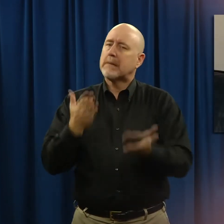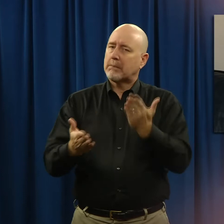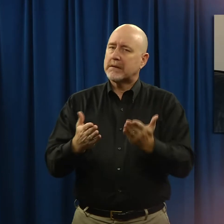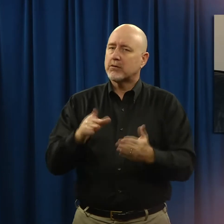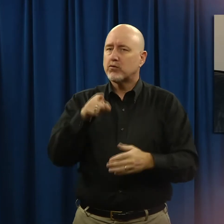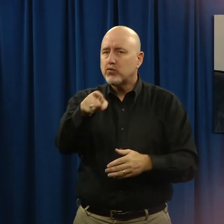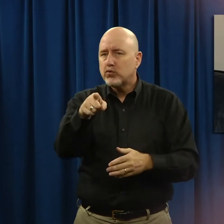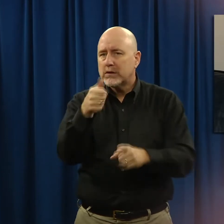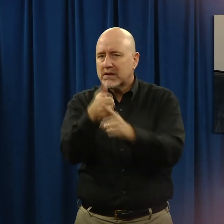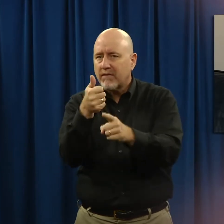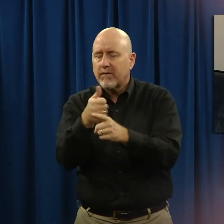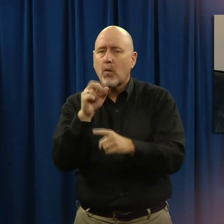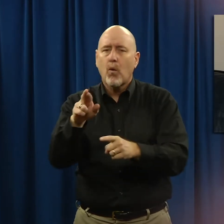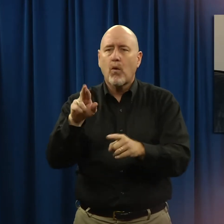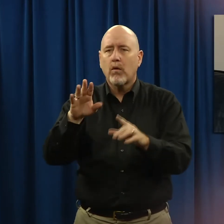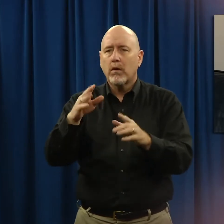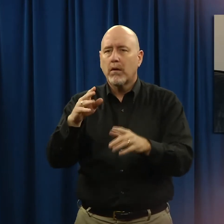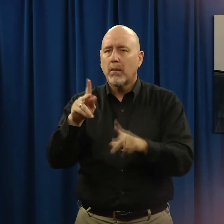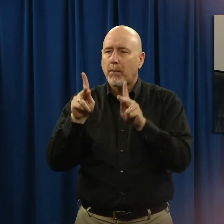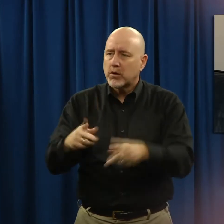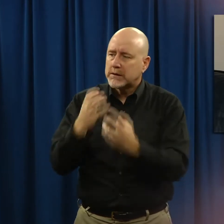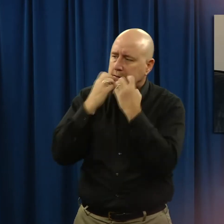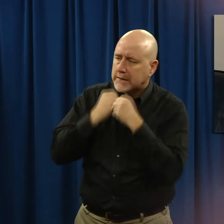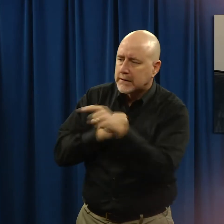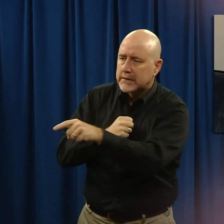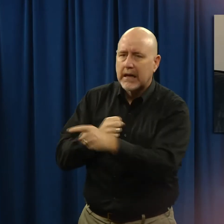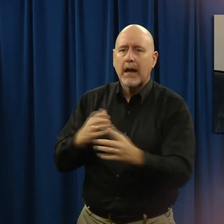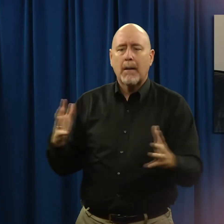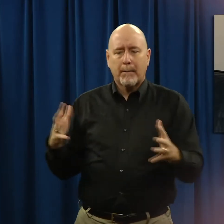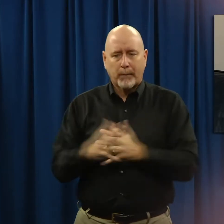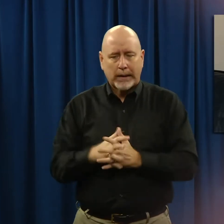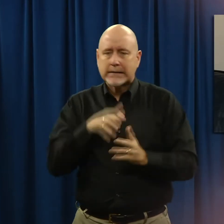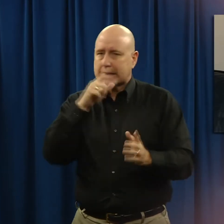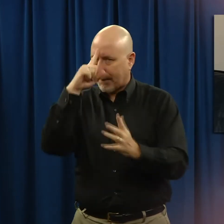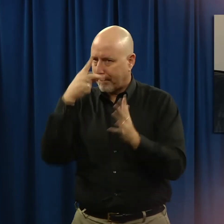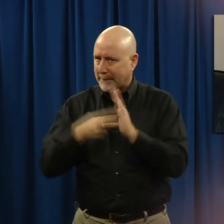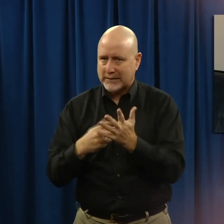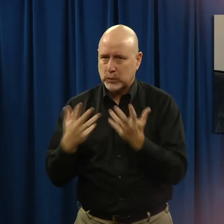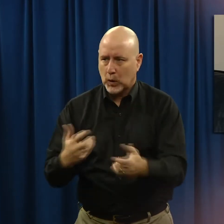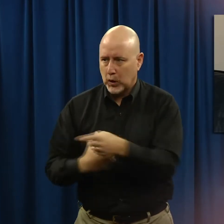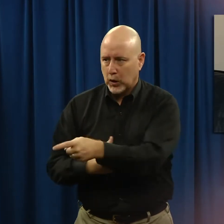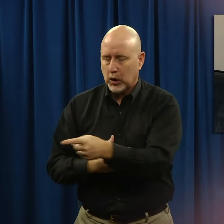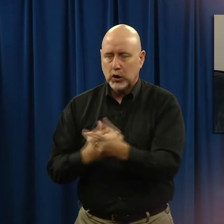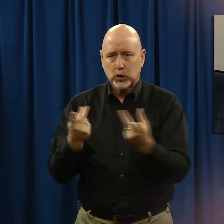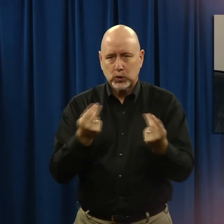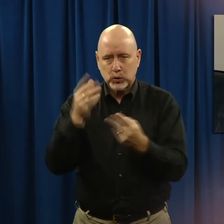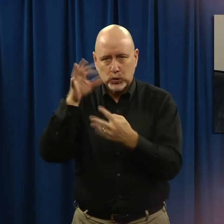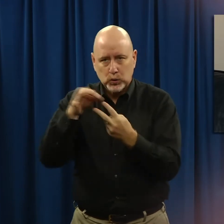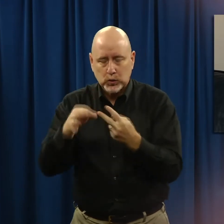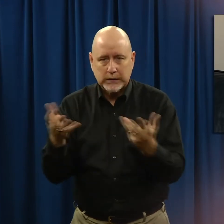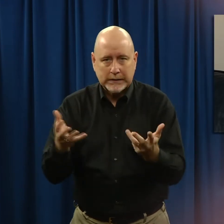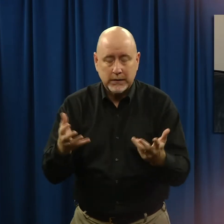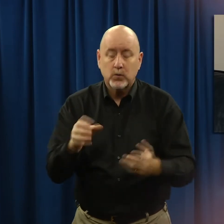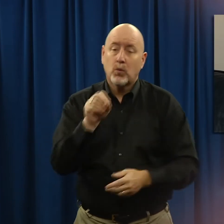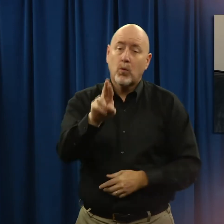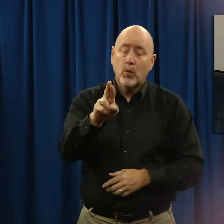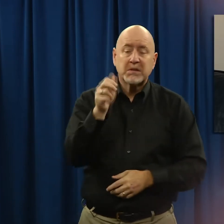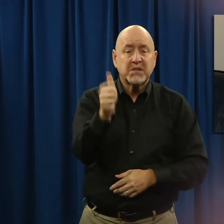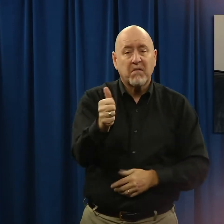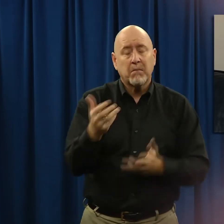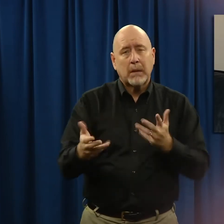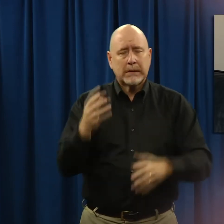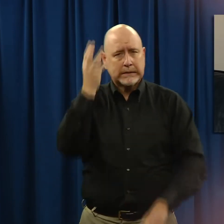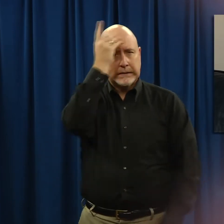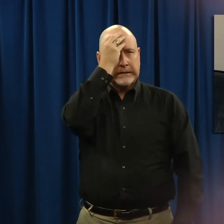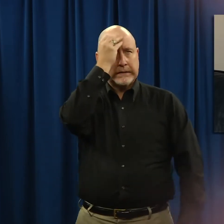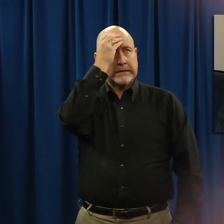is struggling with an unplanned pregnancy and trying to decide what to do in that case. Or it could be that you're just